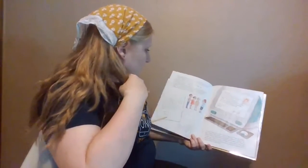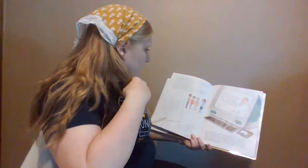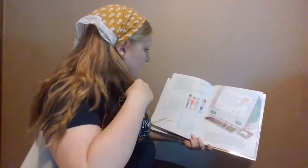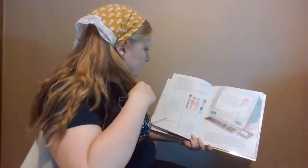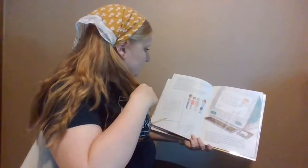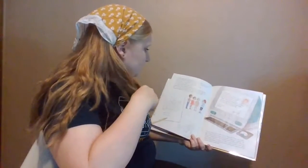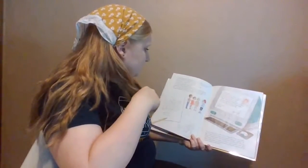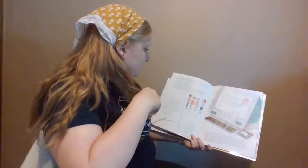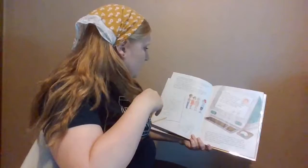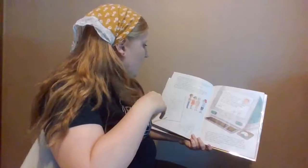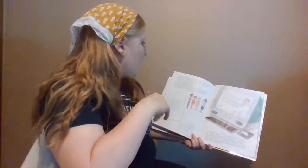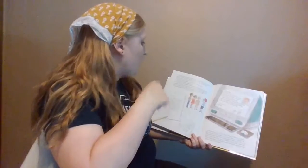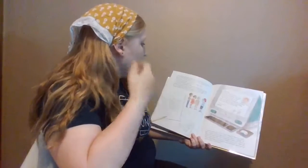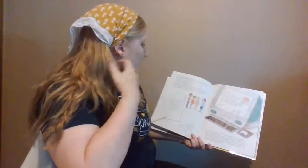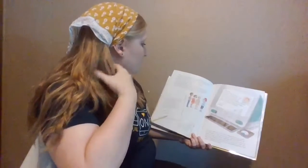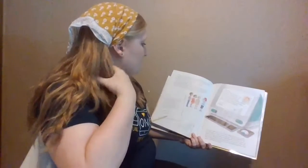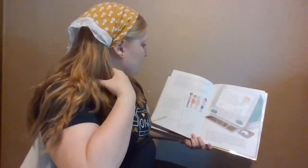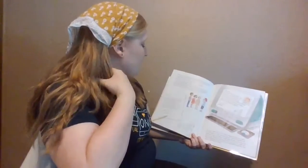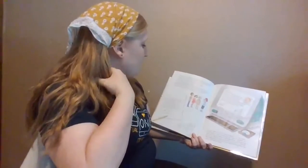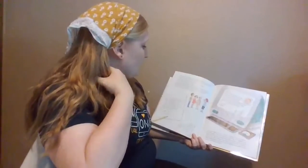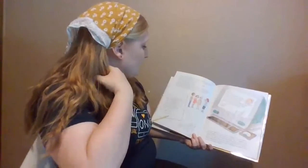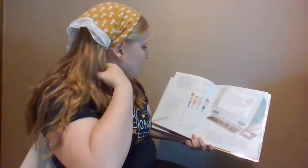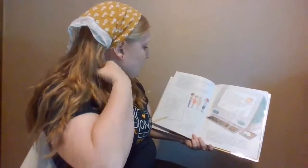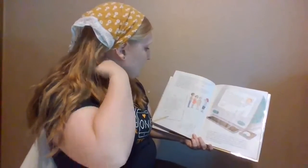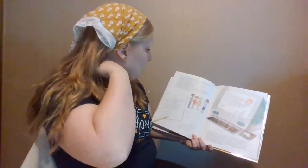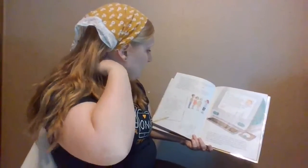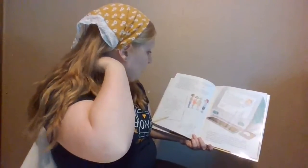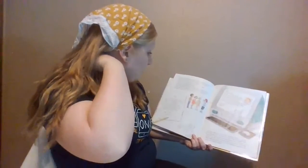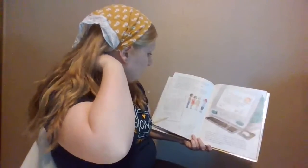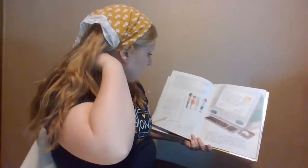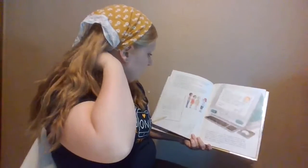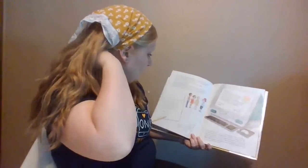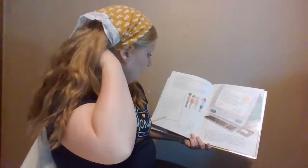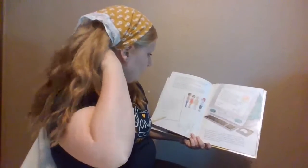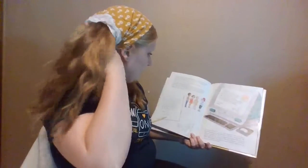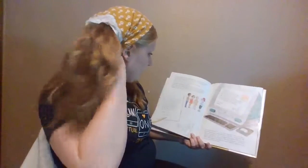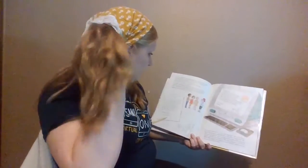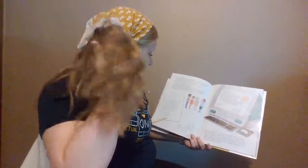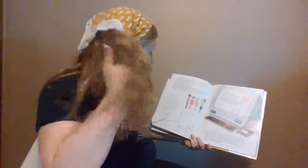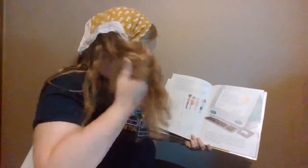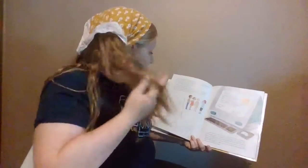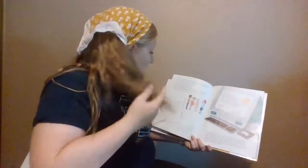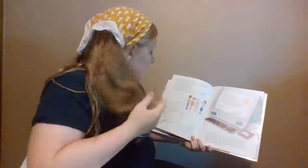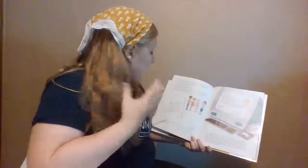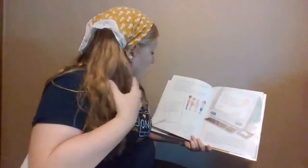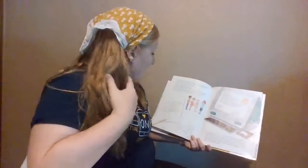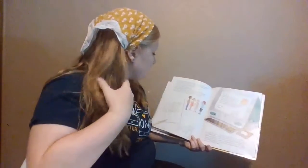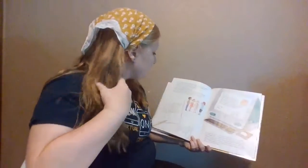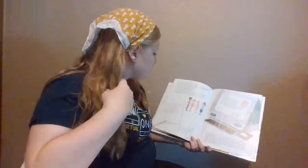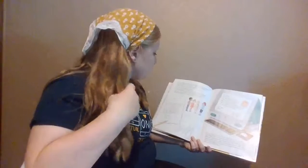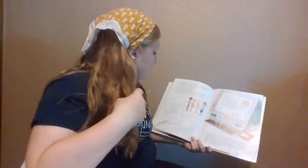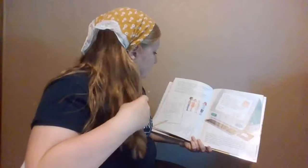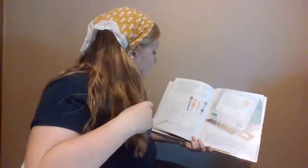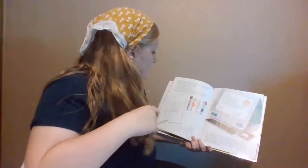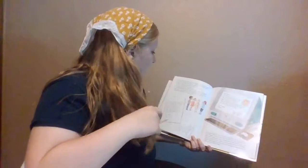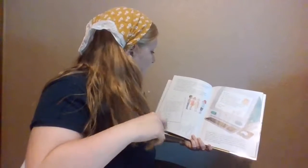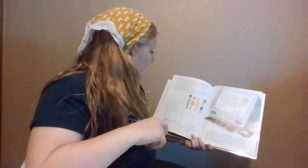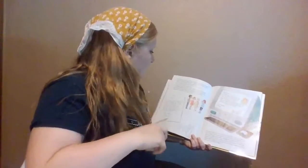Spot. Oh, Mr. Samuels scans the picture Moses drew of his dog Spot. Afterwards,